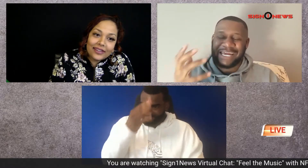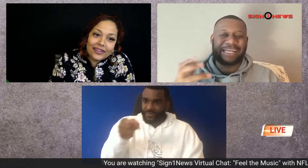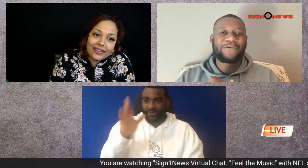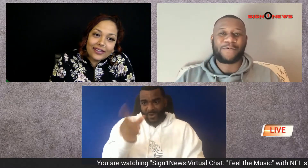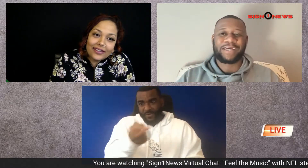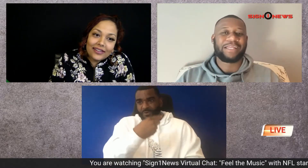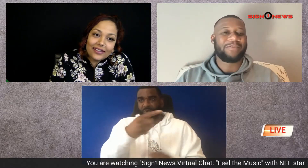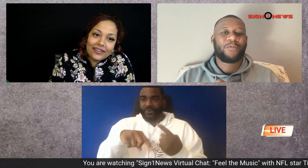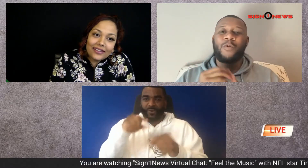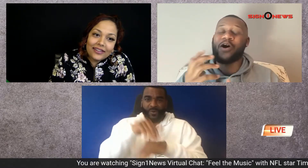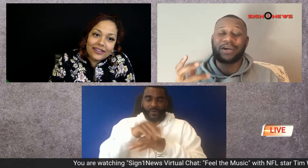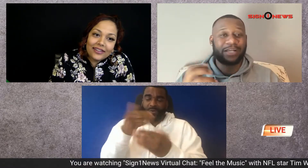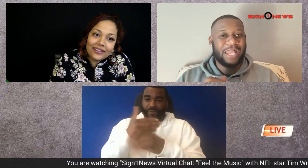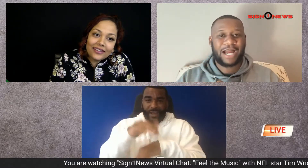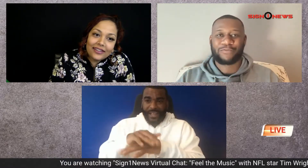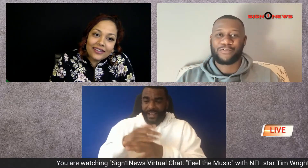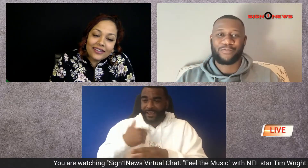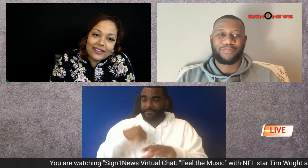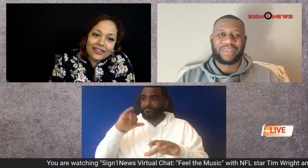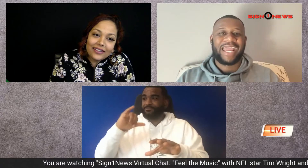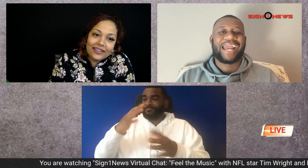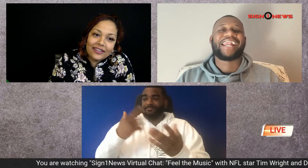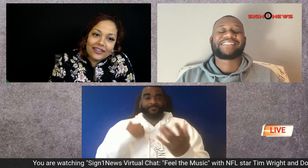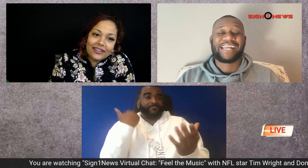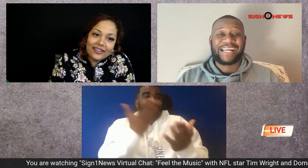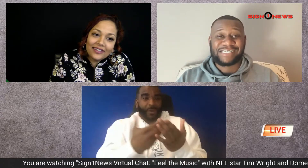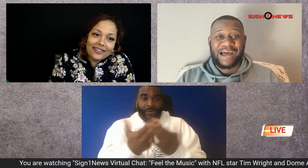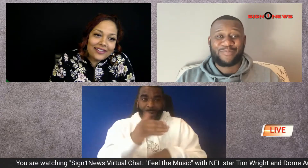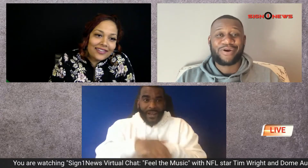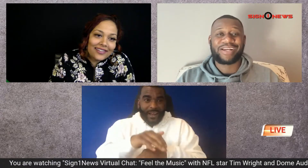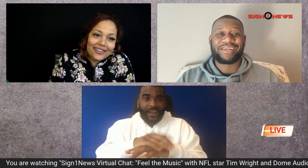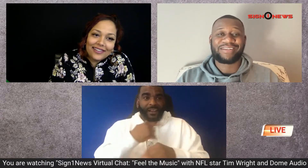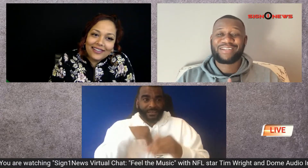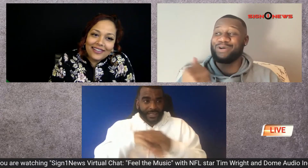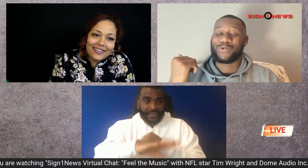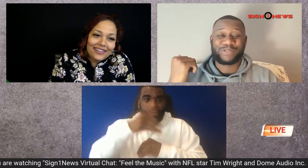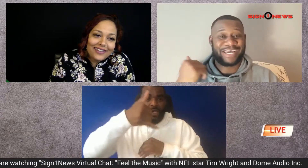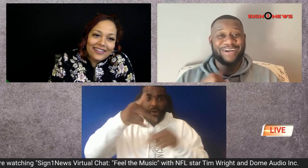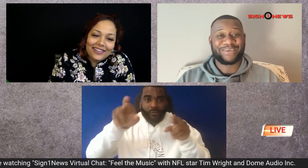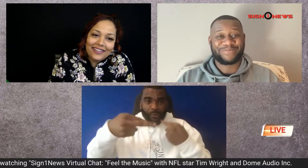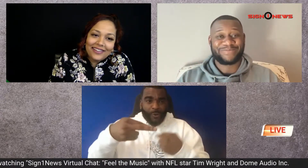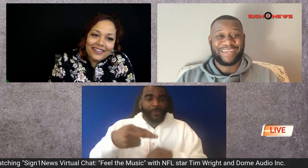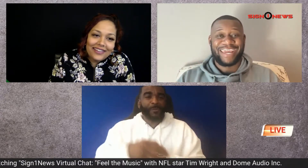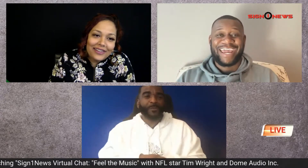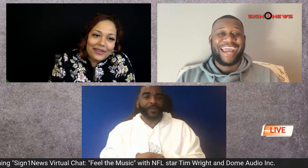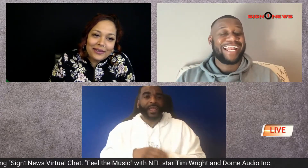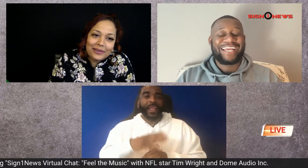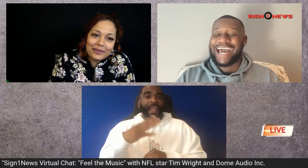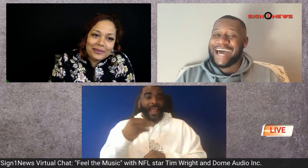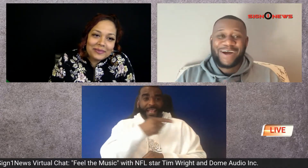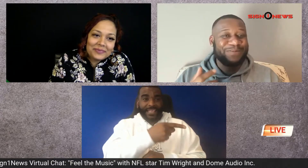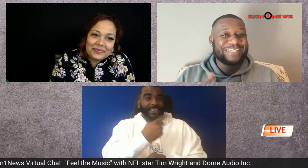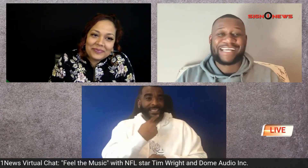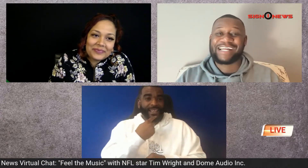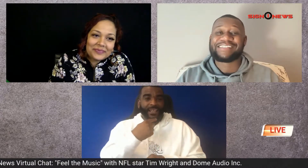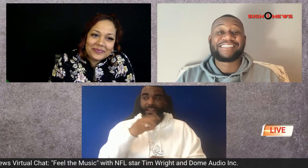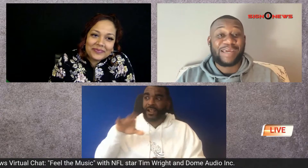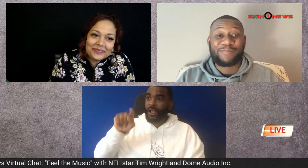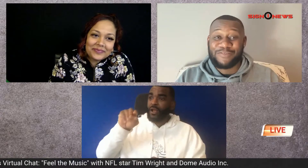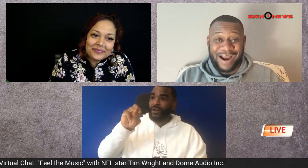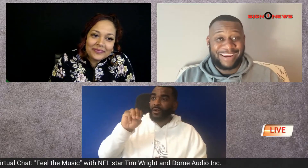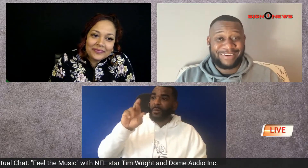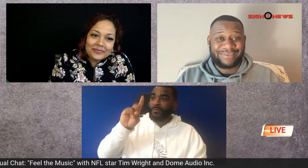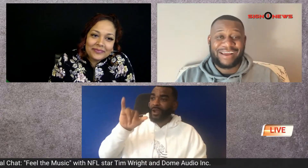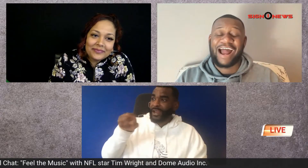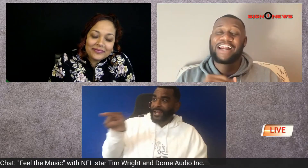I land in New England, walk in the locker room, and they said, "Hey, Tom Brady, look who's here." And he got up. He said,